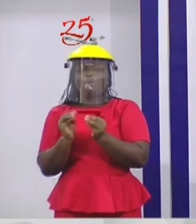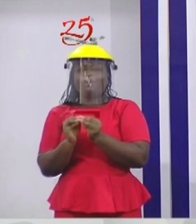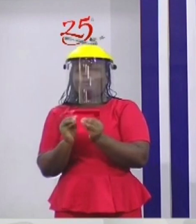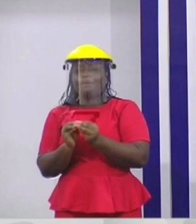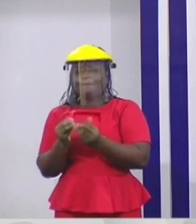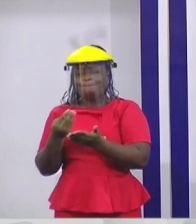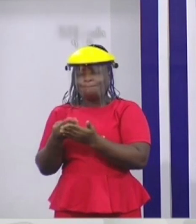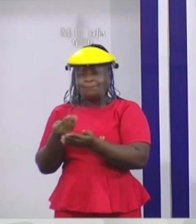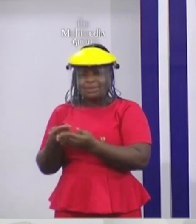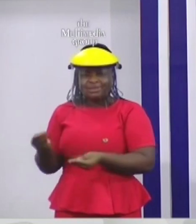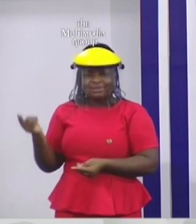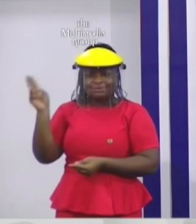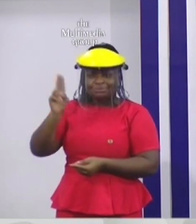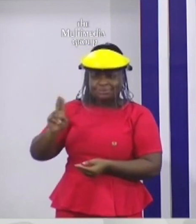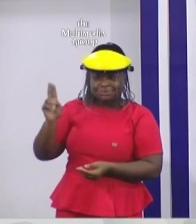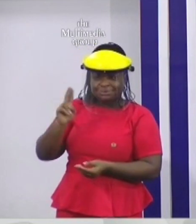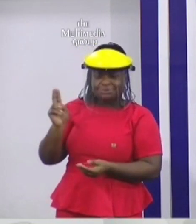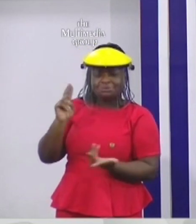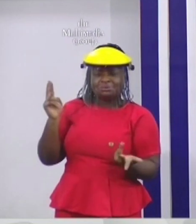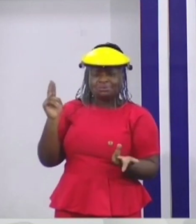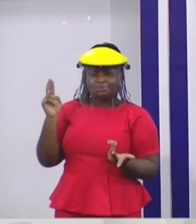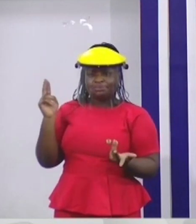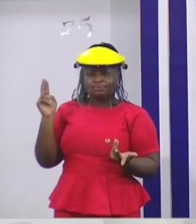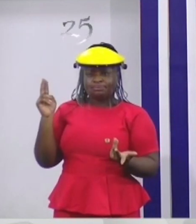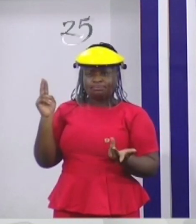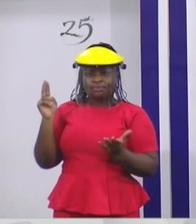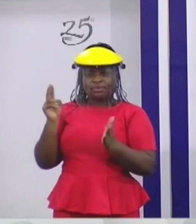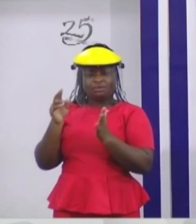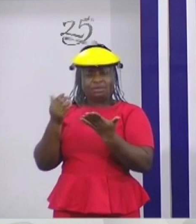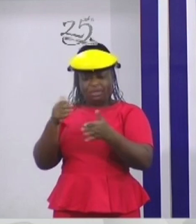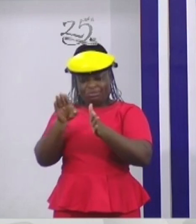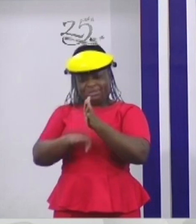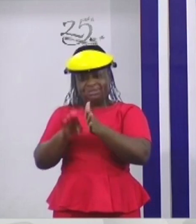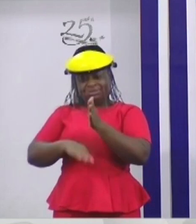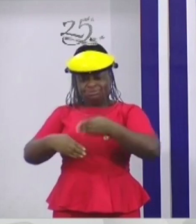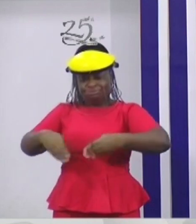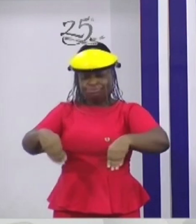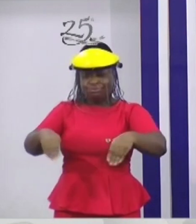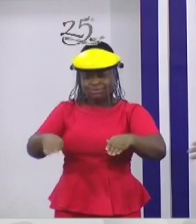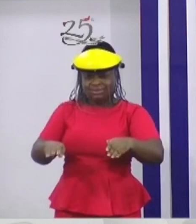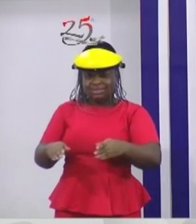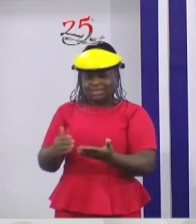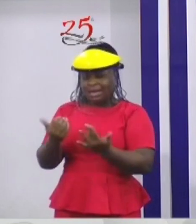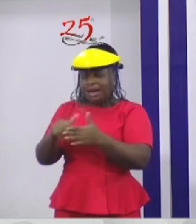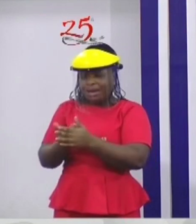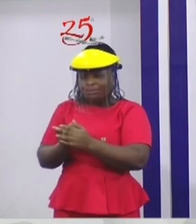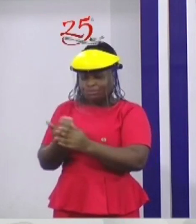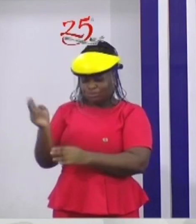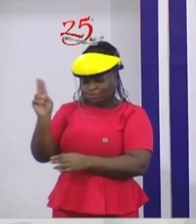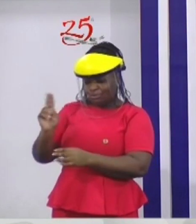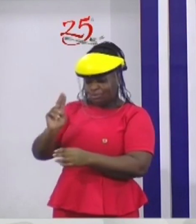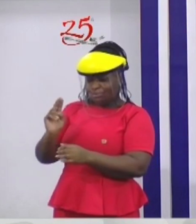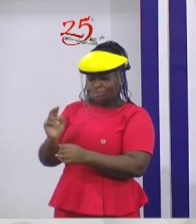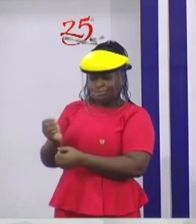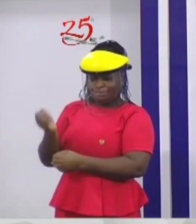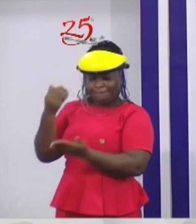national revenues due to the global economic slowdown and reduction in trade, and the need to expand some expenditure items to help